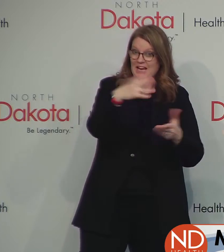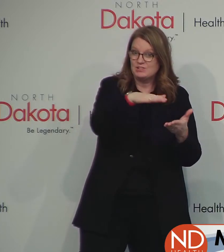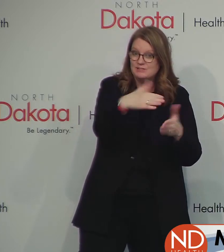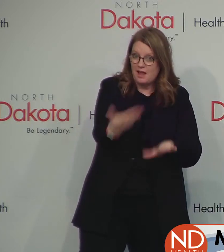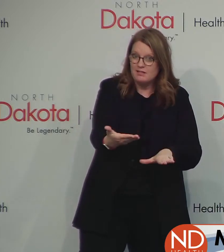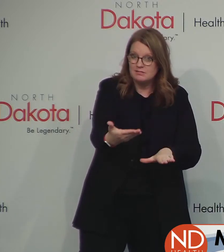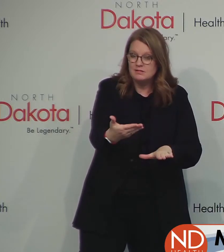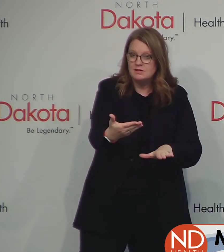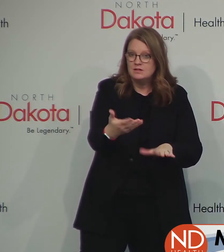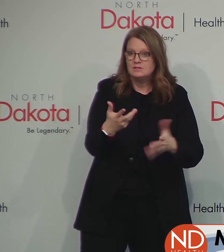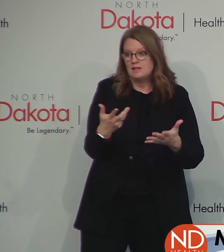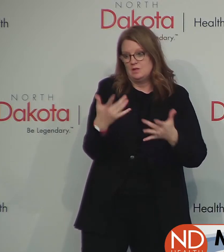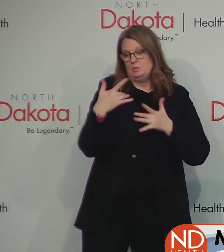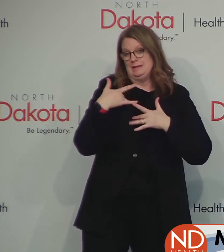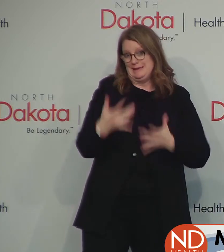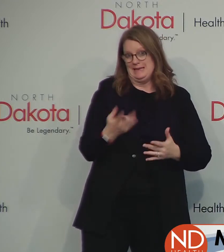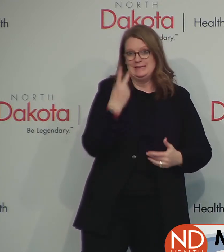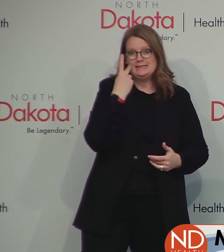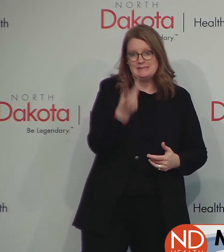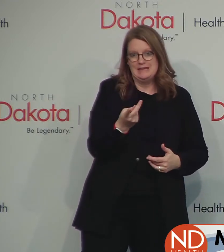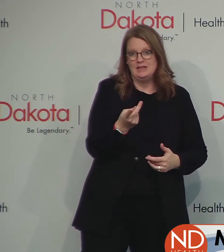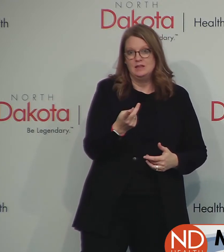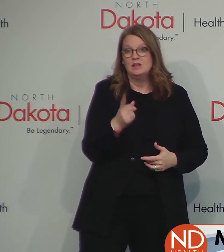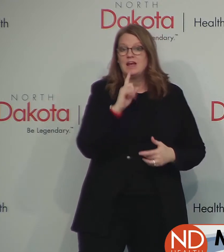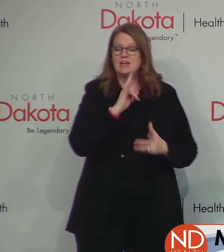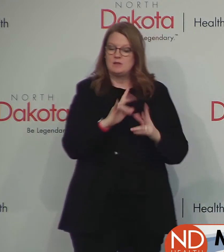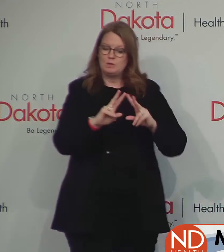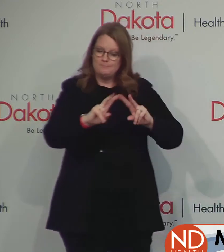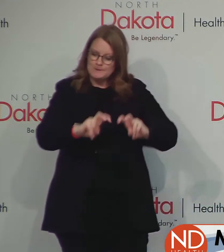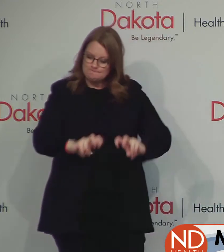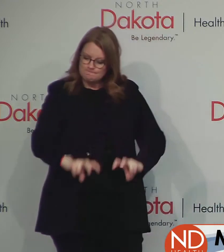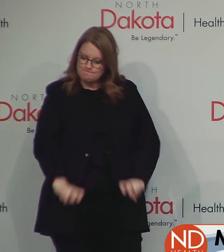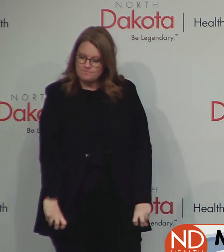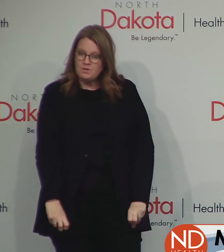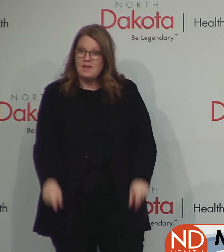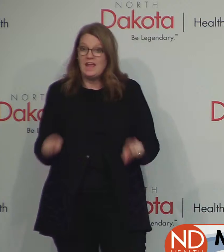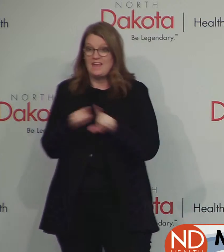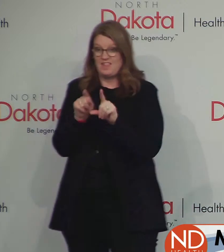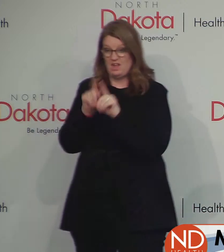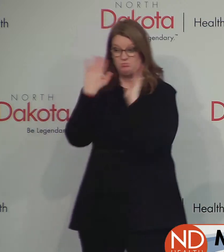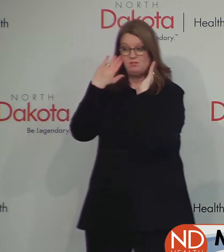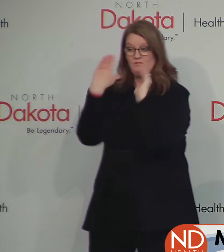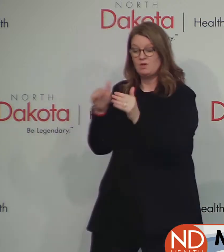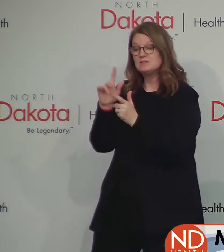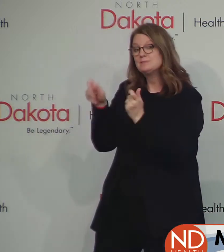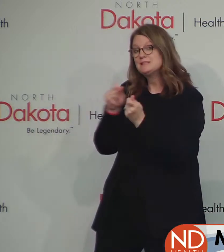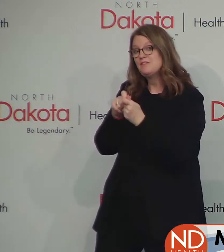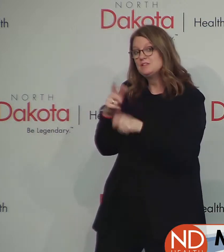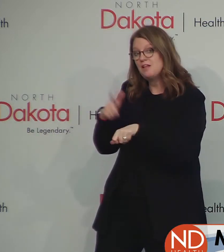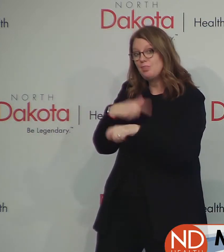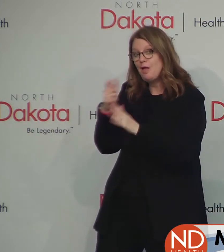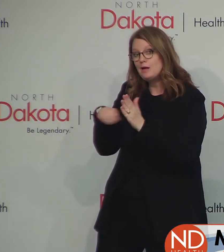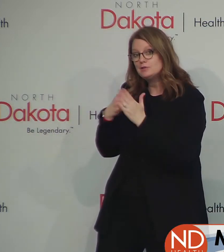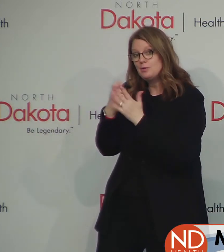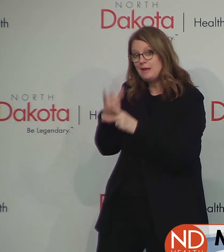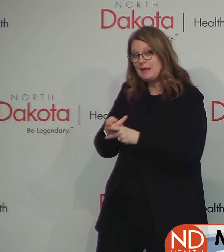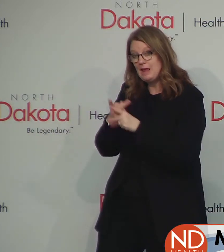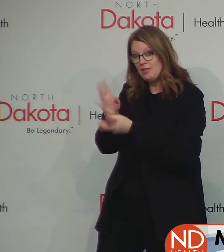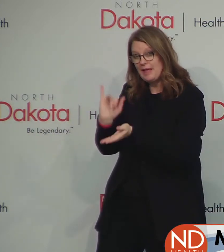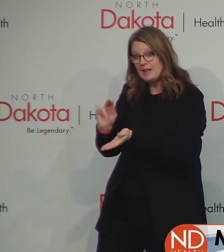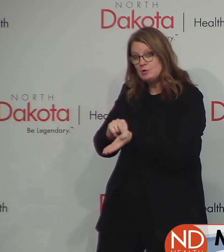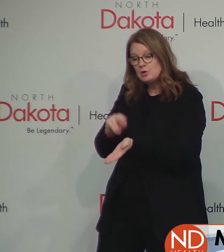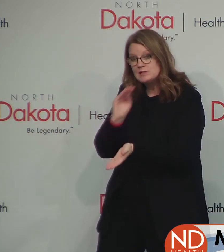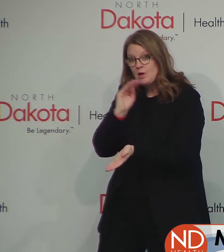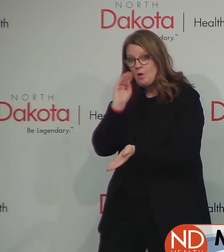you would normally expect to see. And they looked at this also specific to long-term care. And so all in all, the meeting was